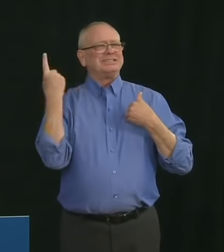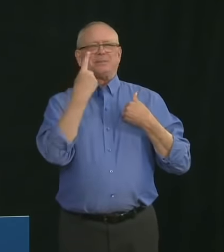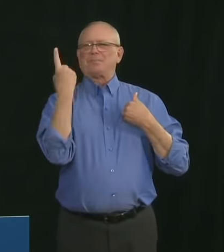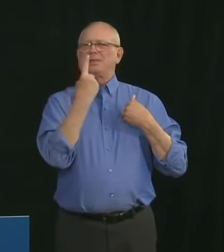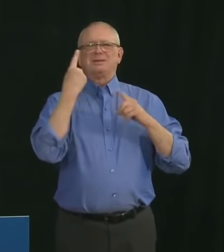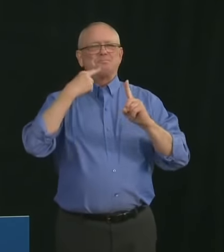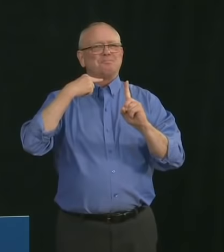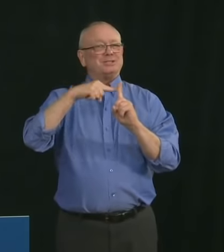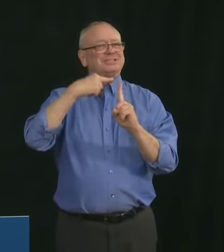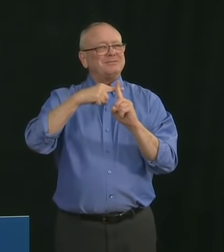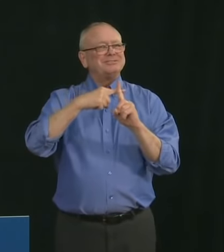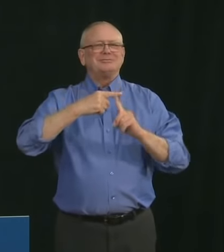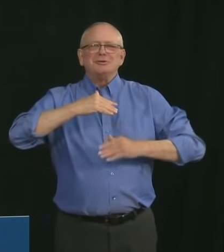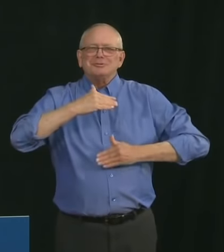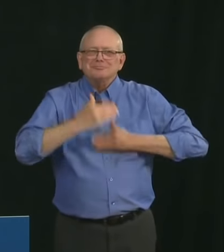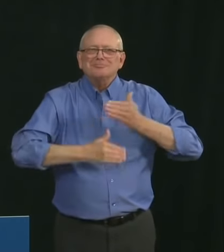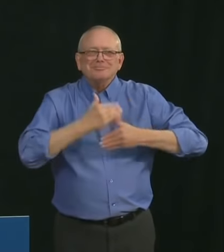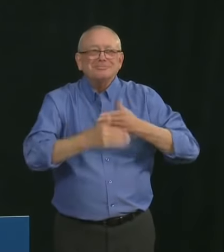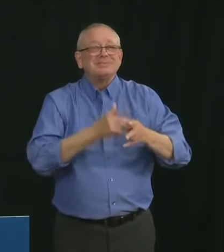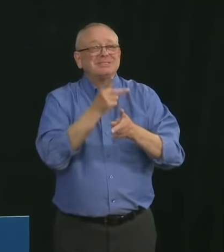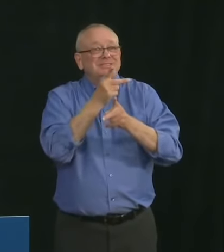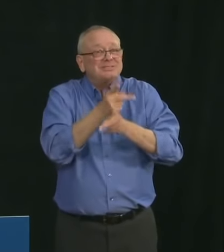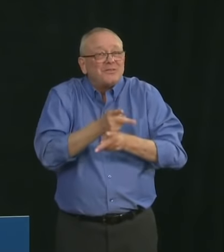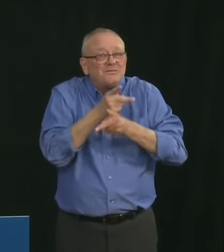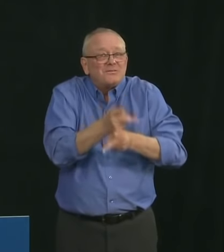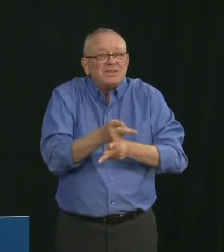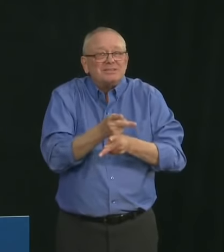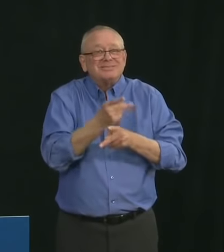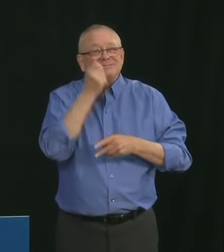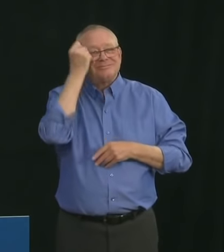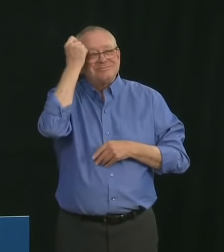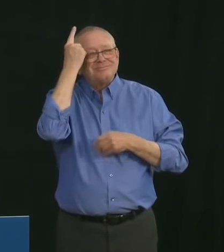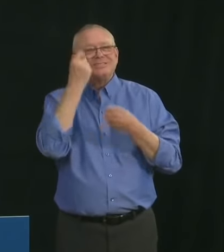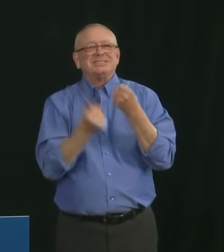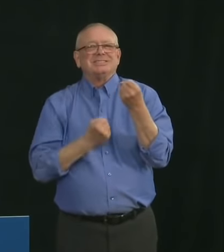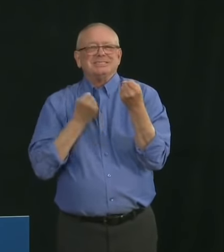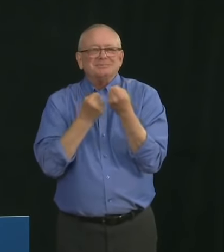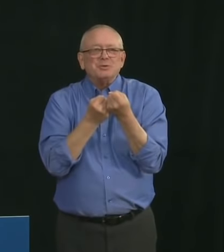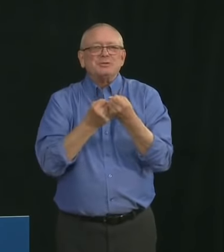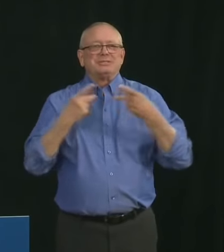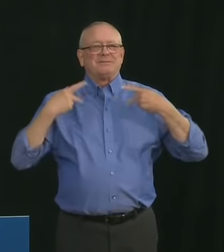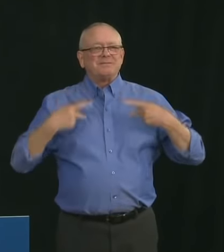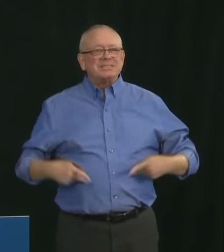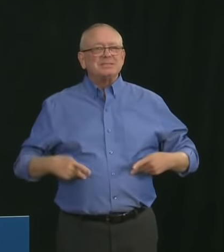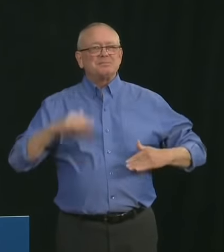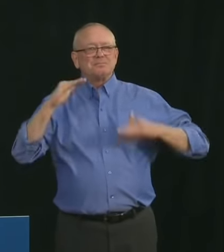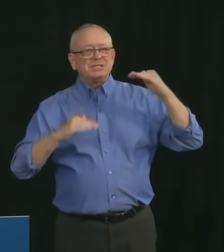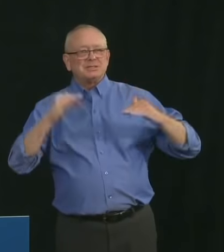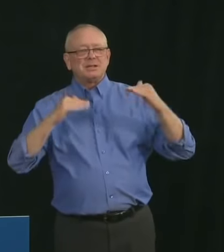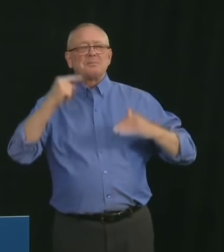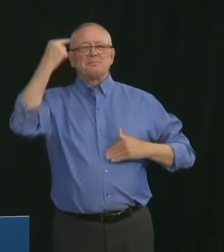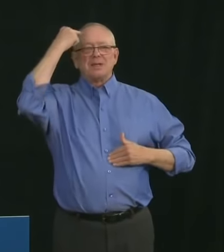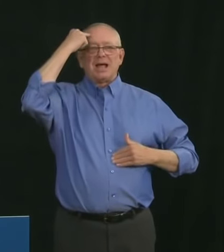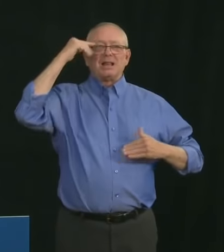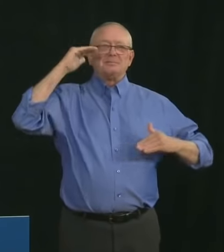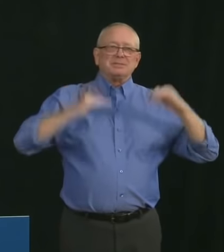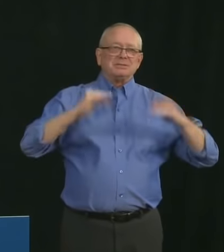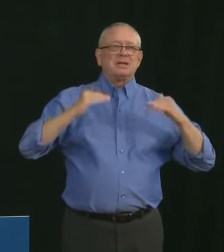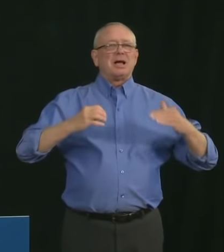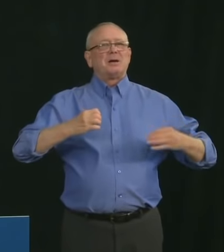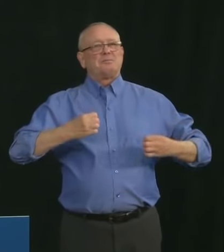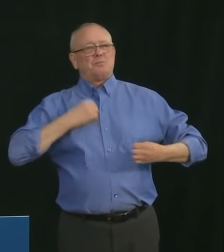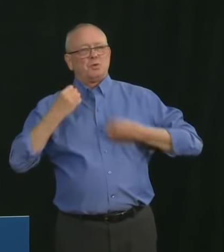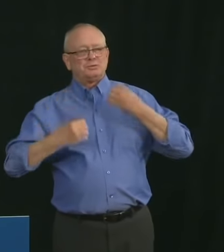keep each other safe. Thank you, and I'll be happy to take questions. All right, we'll go to the phone now. Operator, could you put through our first